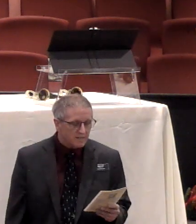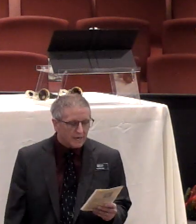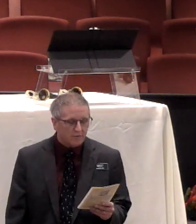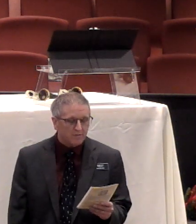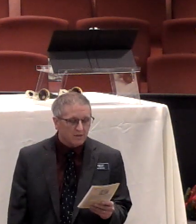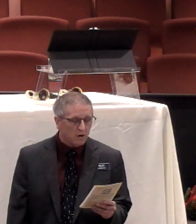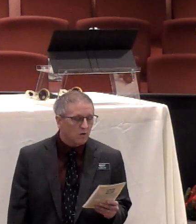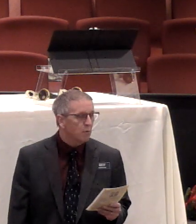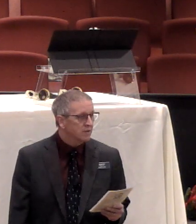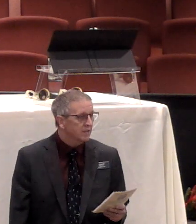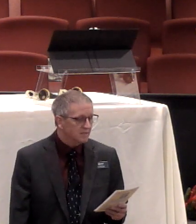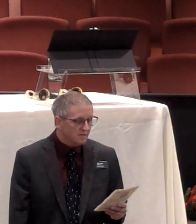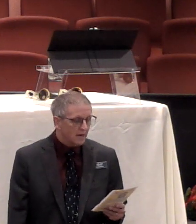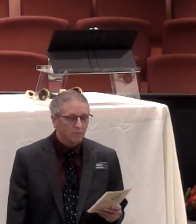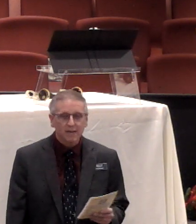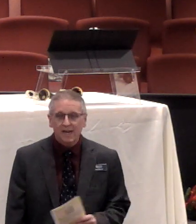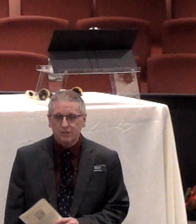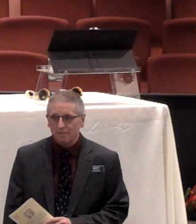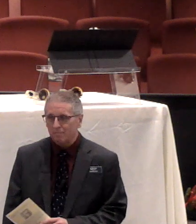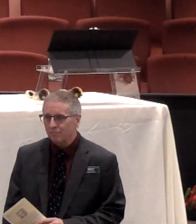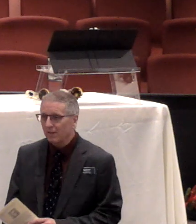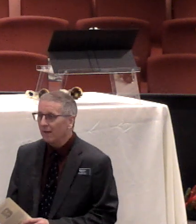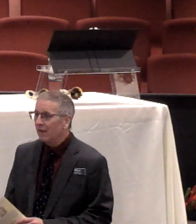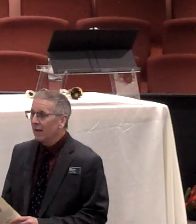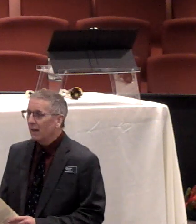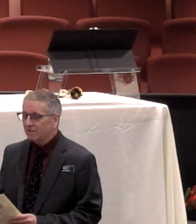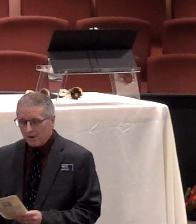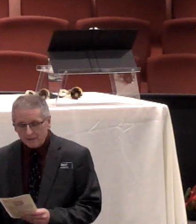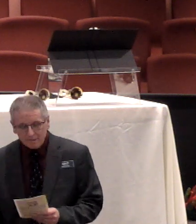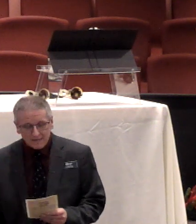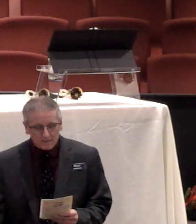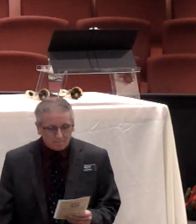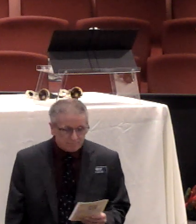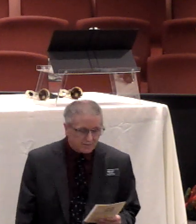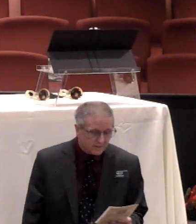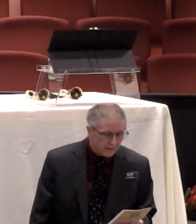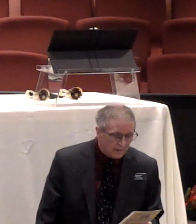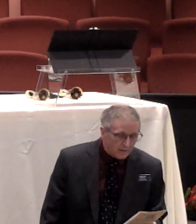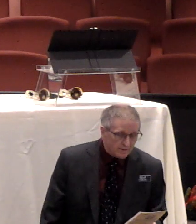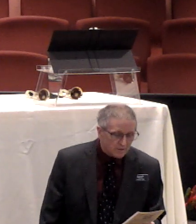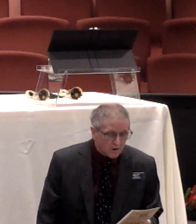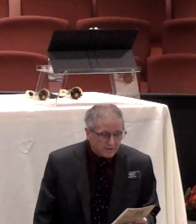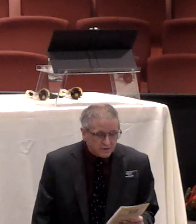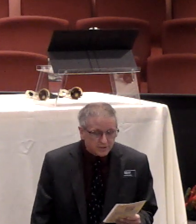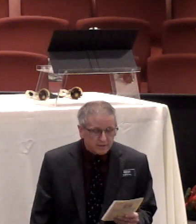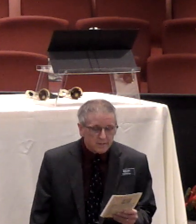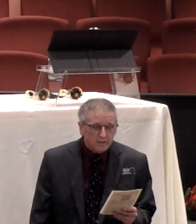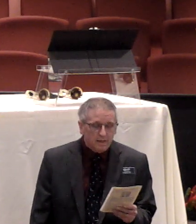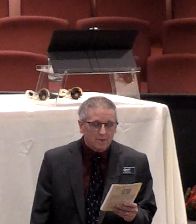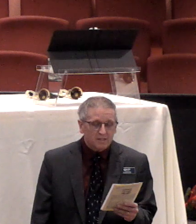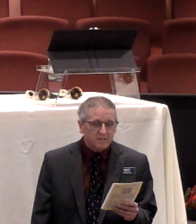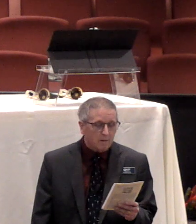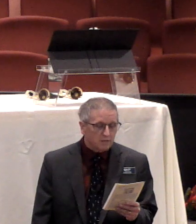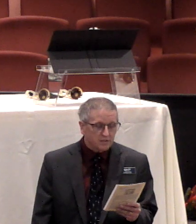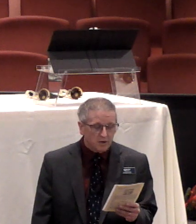you read together, the darker portion that says congregation. Let's go ahead and begin. In the dark and chill